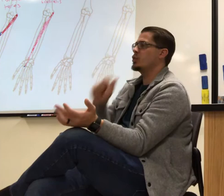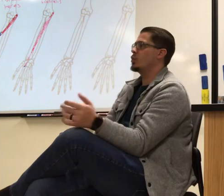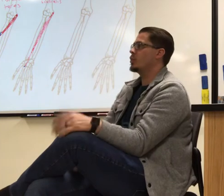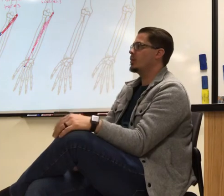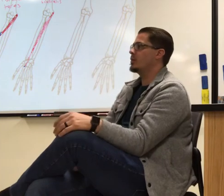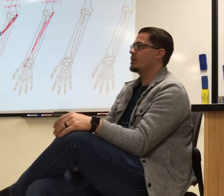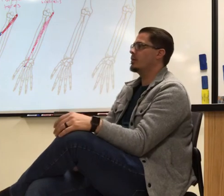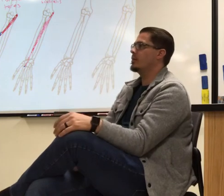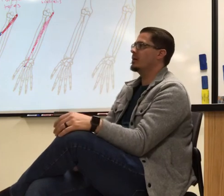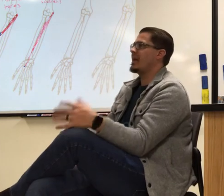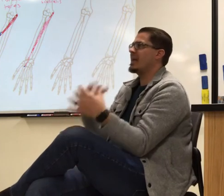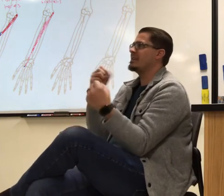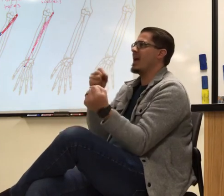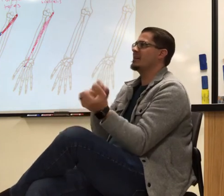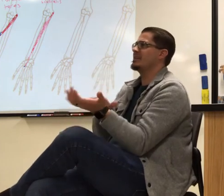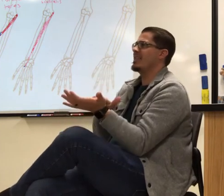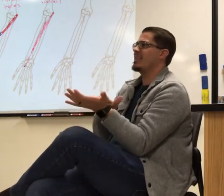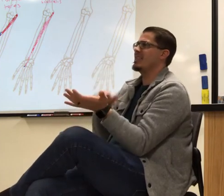Tense